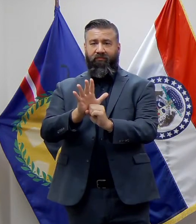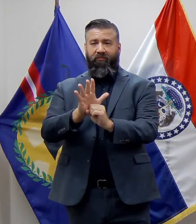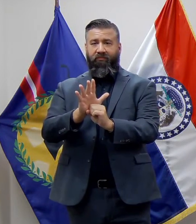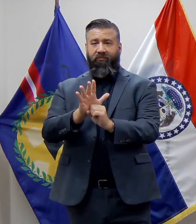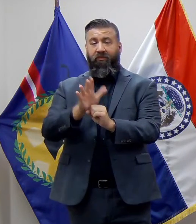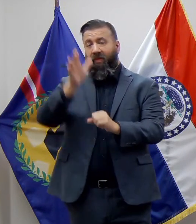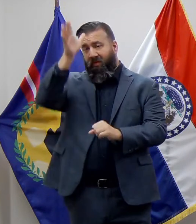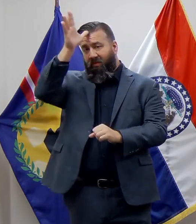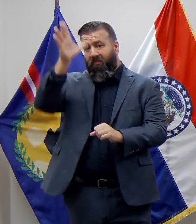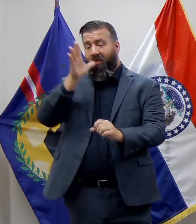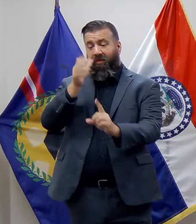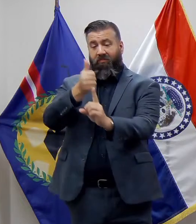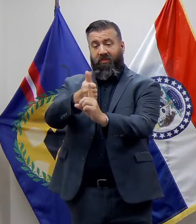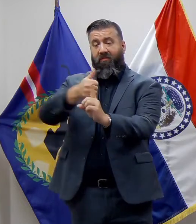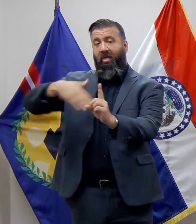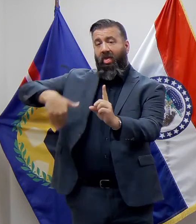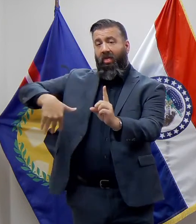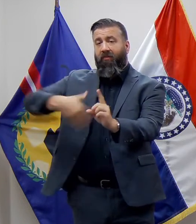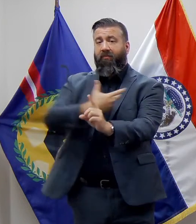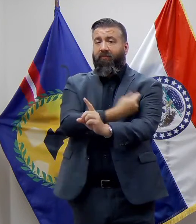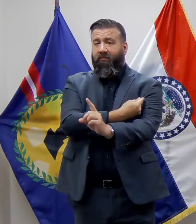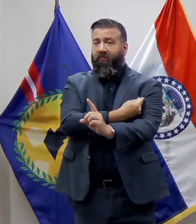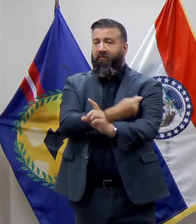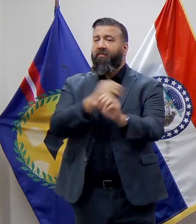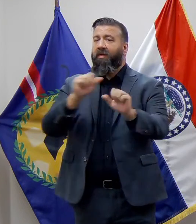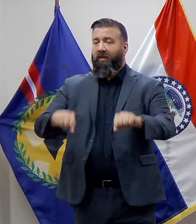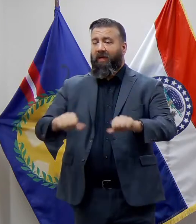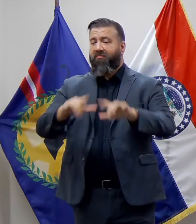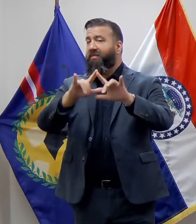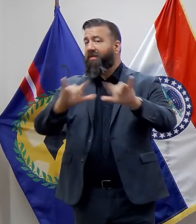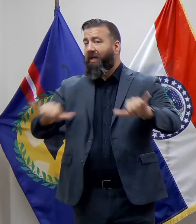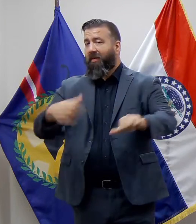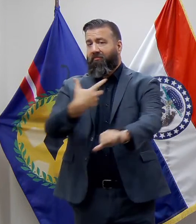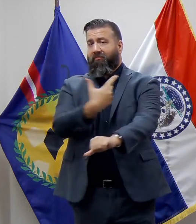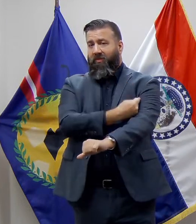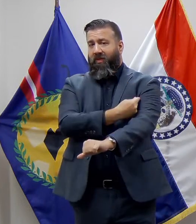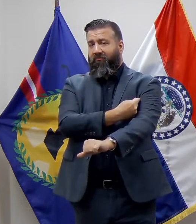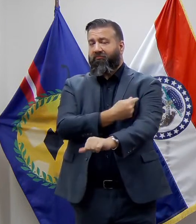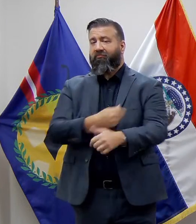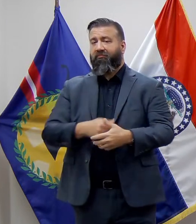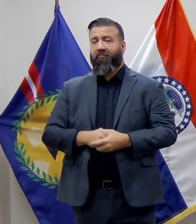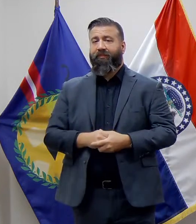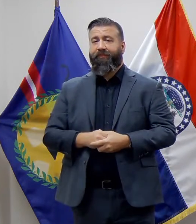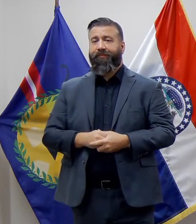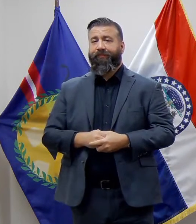not yet been vaccinated can get a shot at the same time you bring your child to a vaccine event.